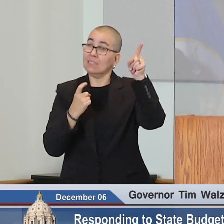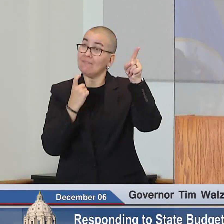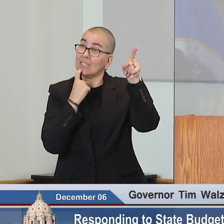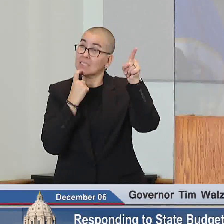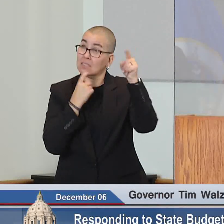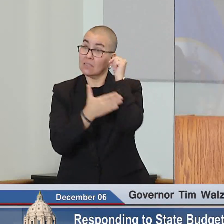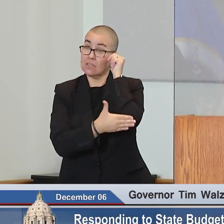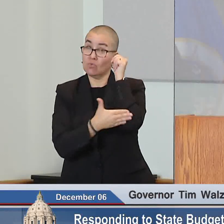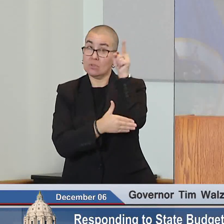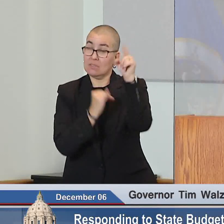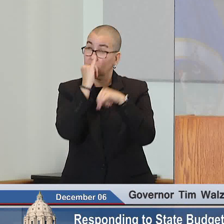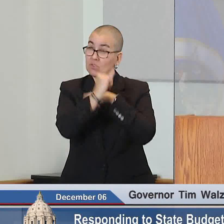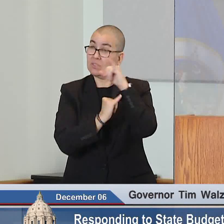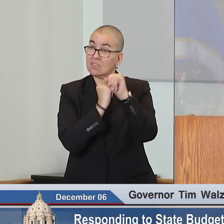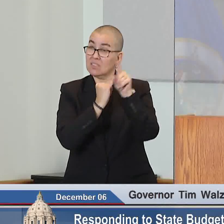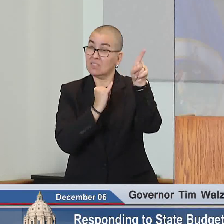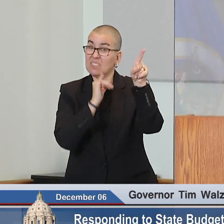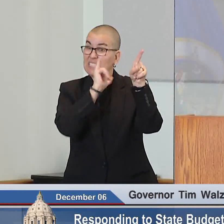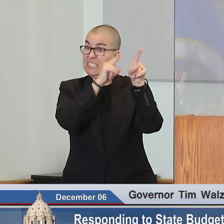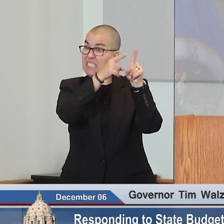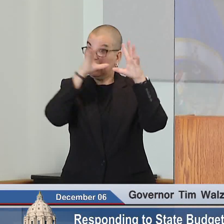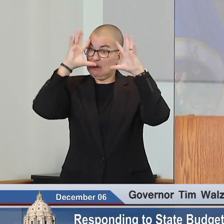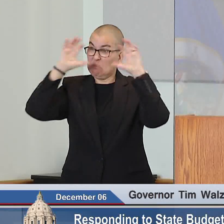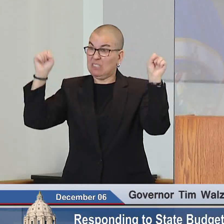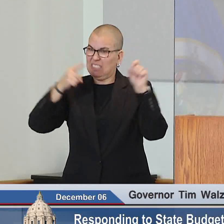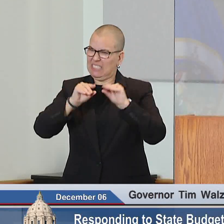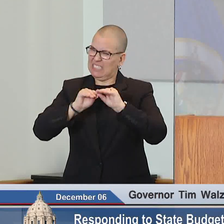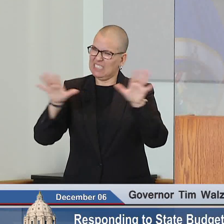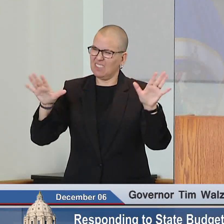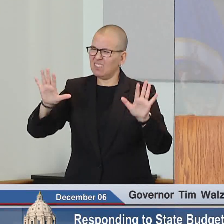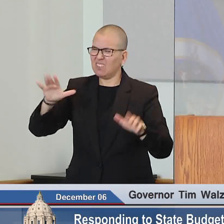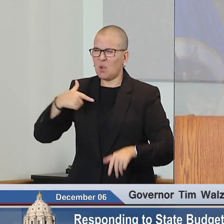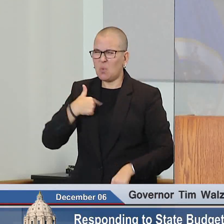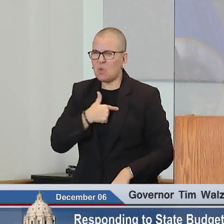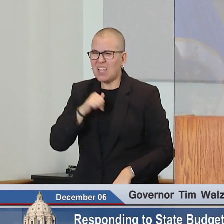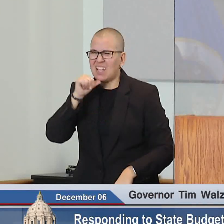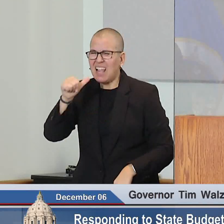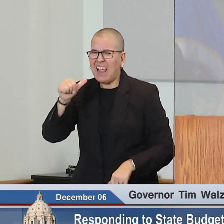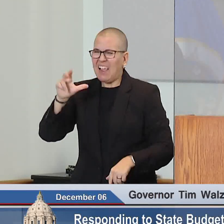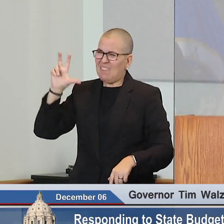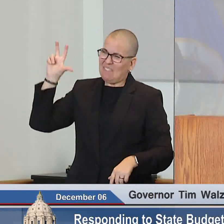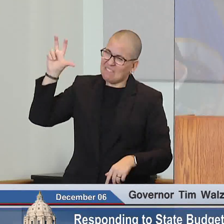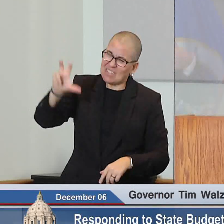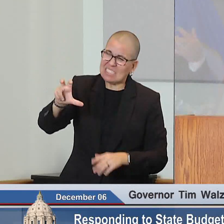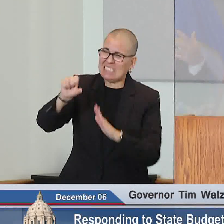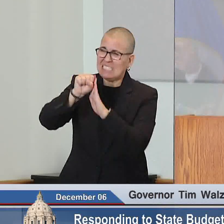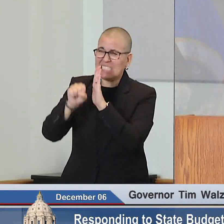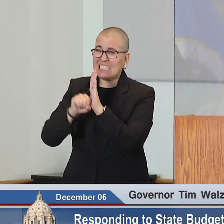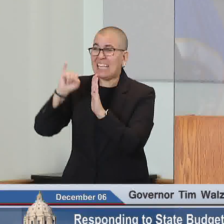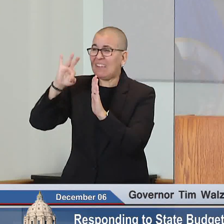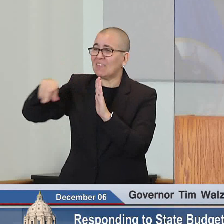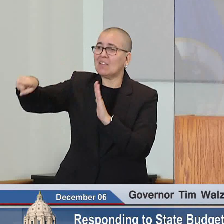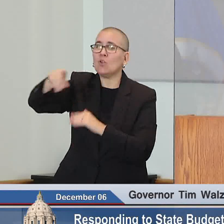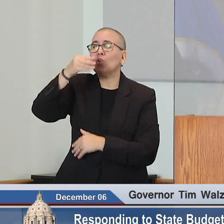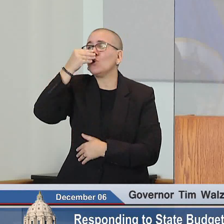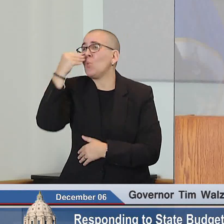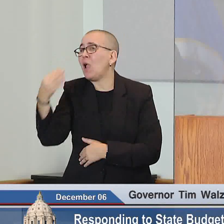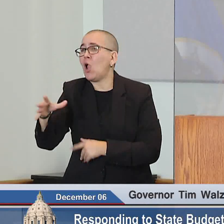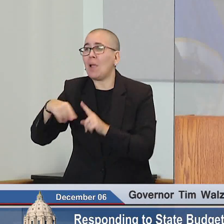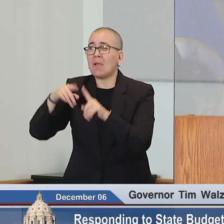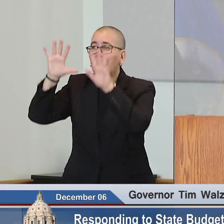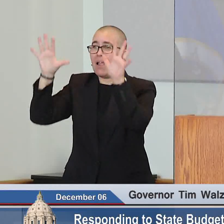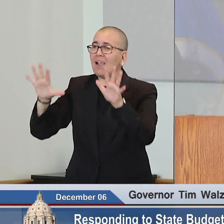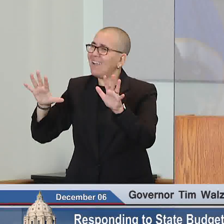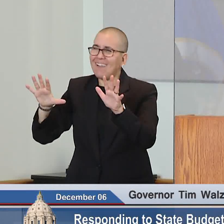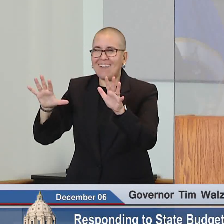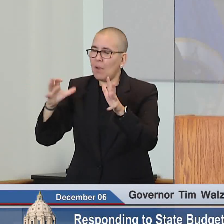up to the president was very clear. We're not going to be investing in states that aren't taking climate change and equity seriously. So as they're starting to look to states, and I think a lot of folks and